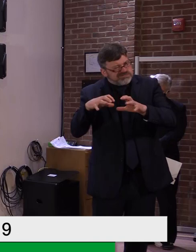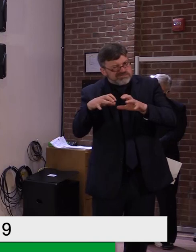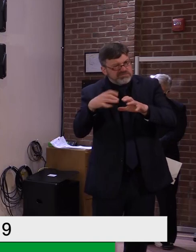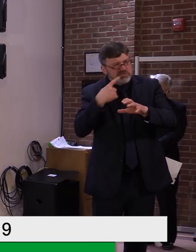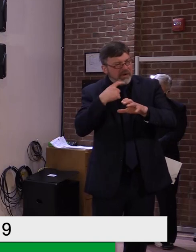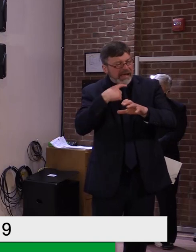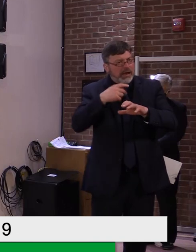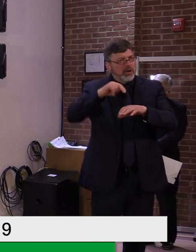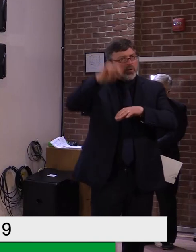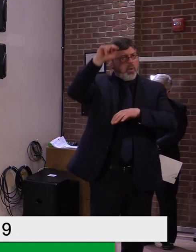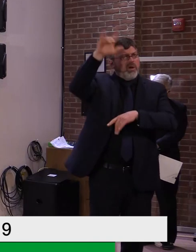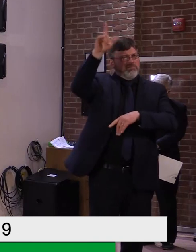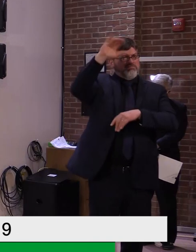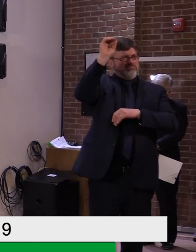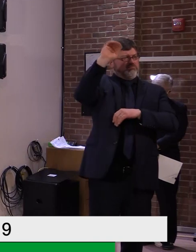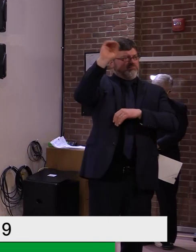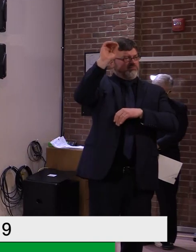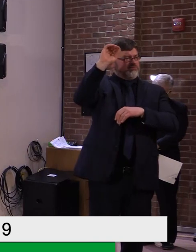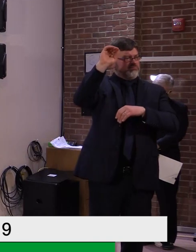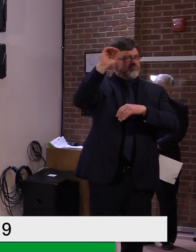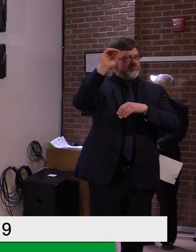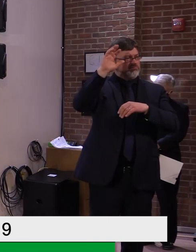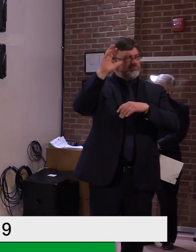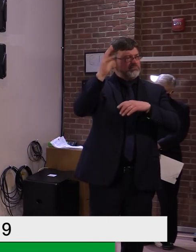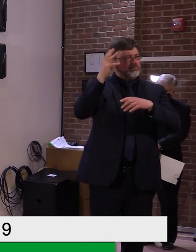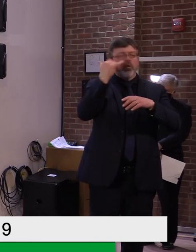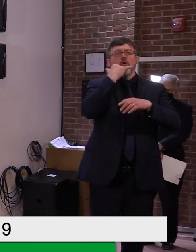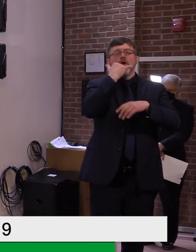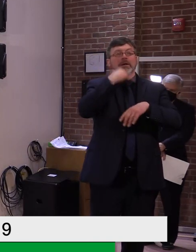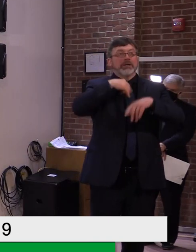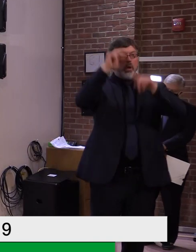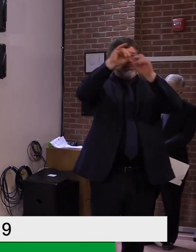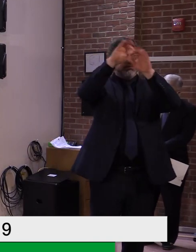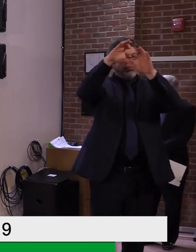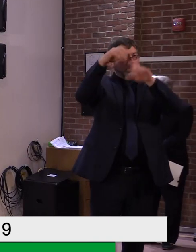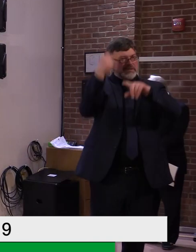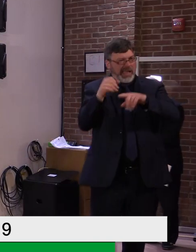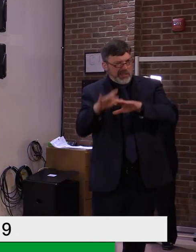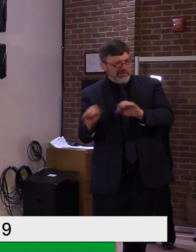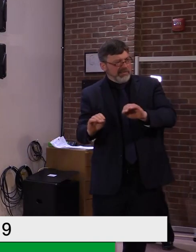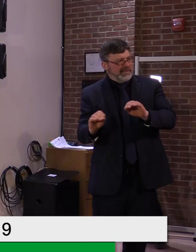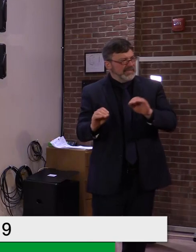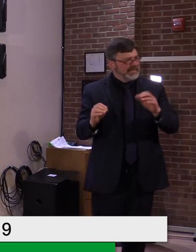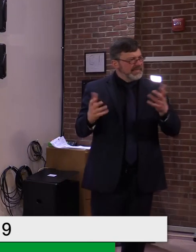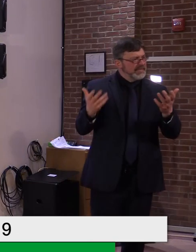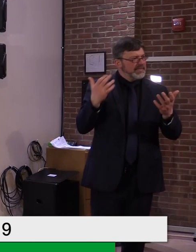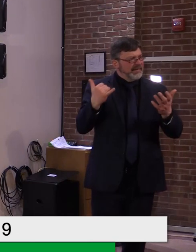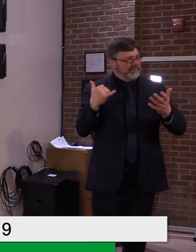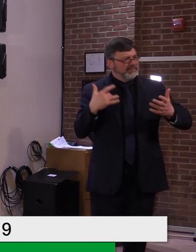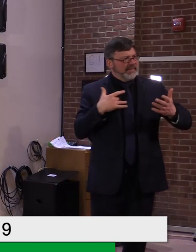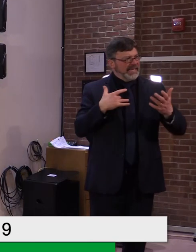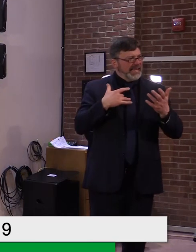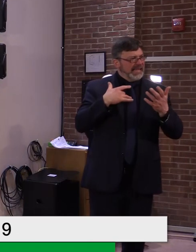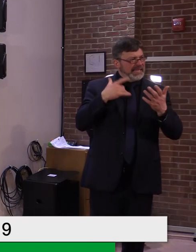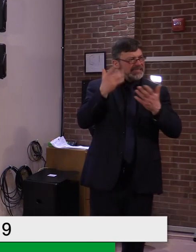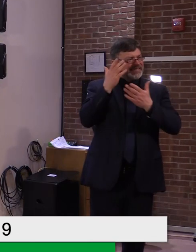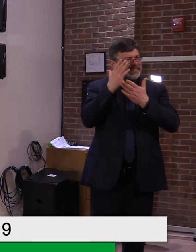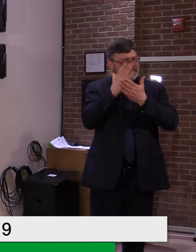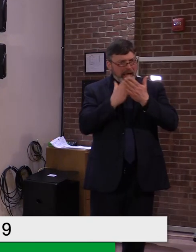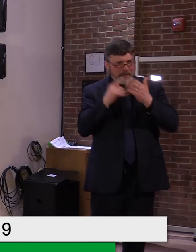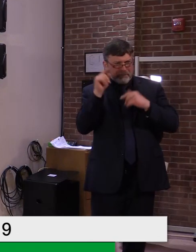between those hotter counties and some of the counties that have the lagging vaccination rate. Just, you know, wondering,